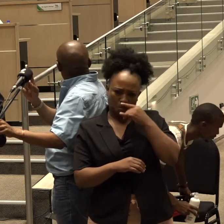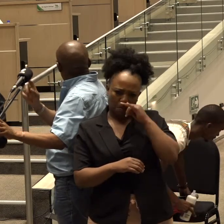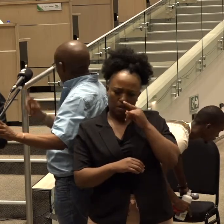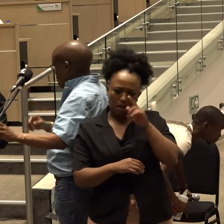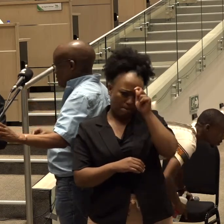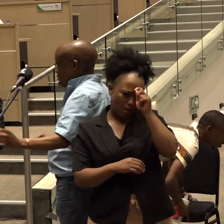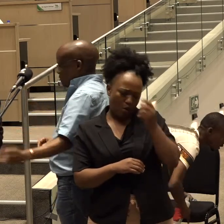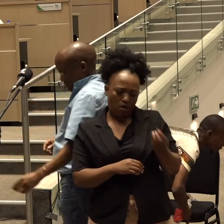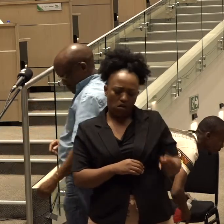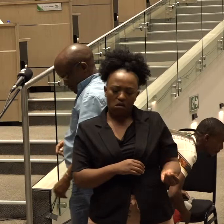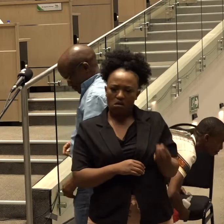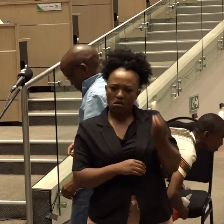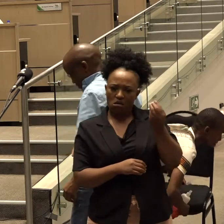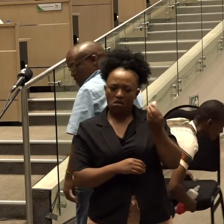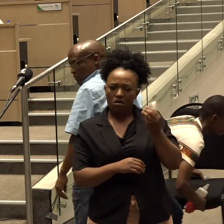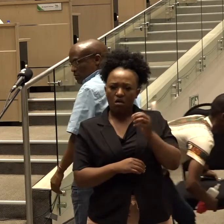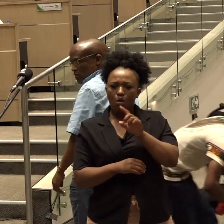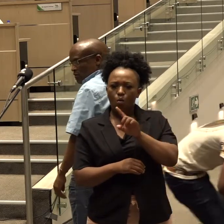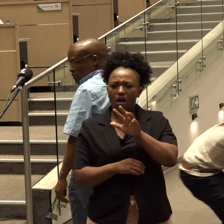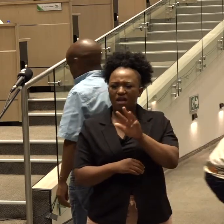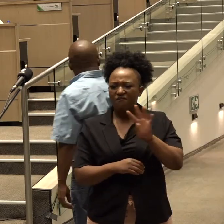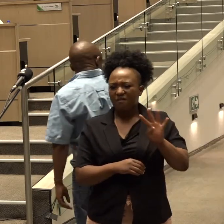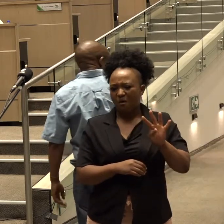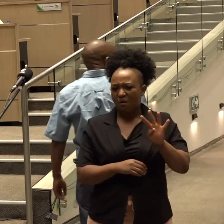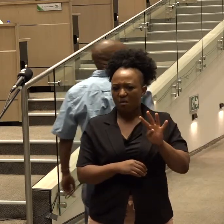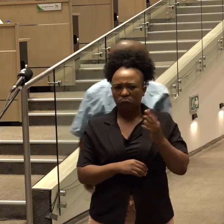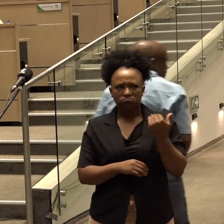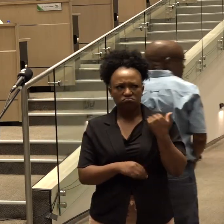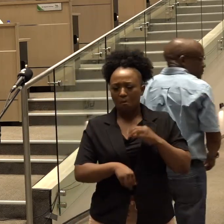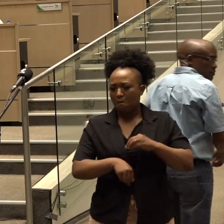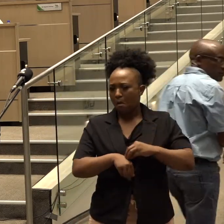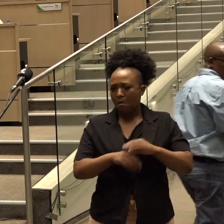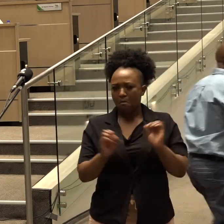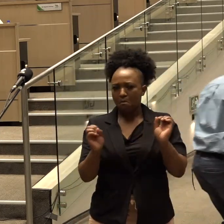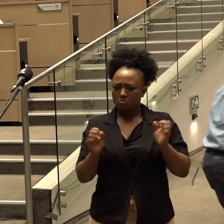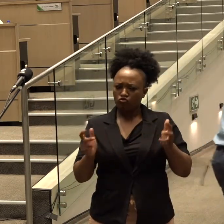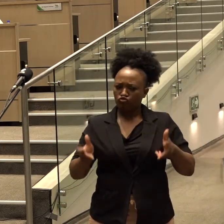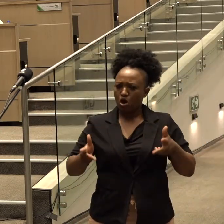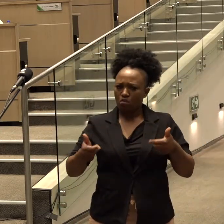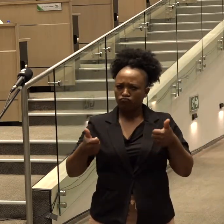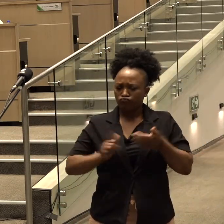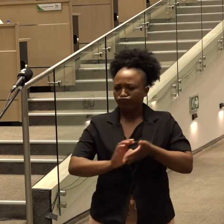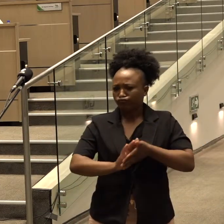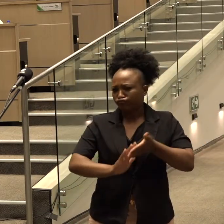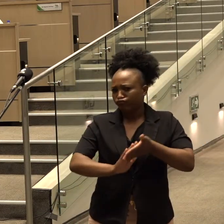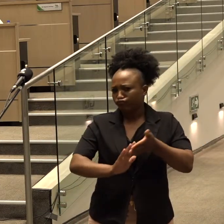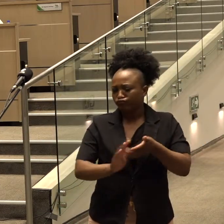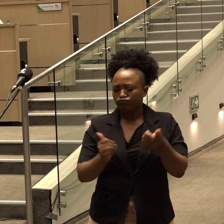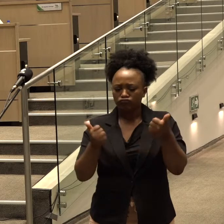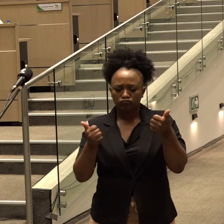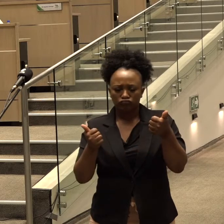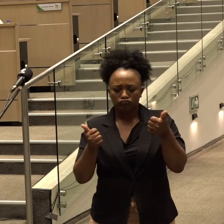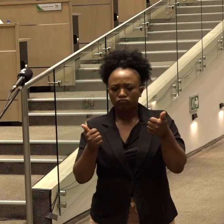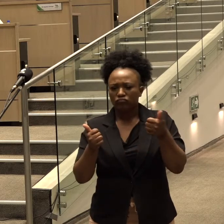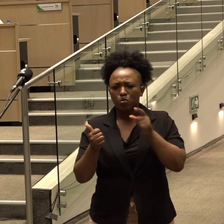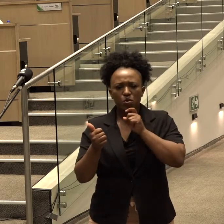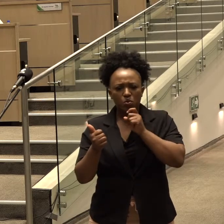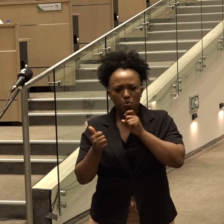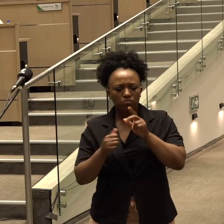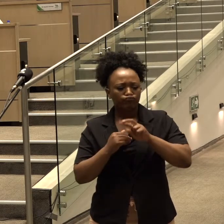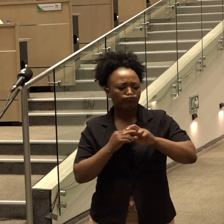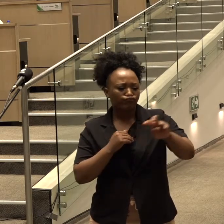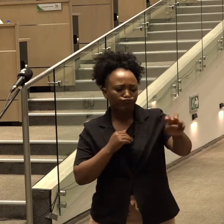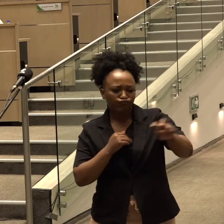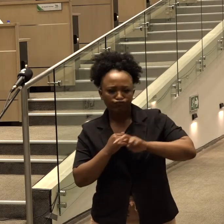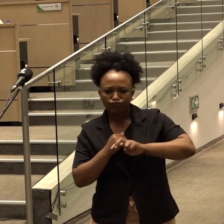still in school in 1994 there was no problem with regards to the trains we'll use the trains to go